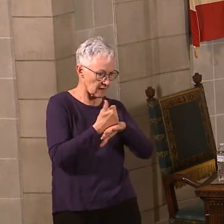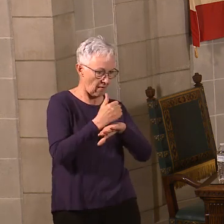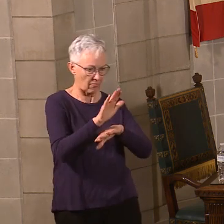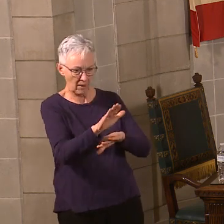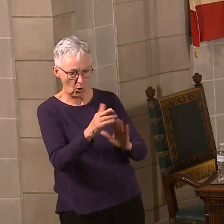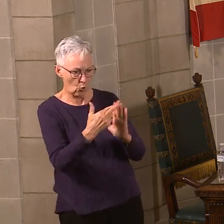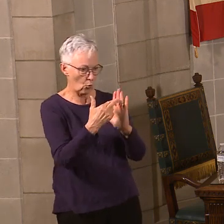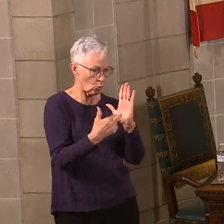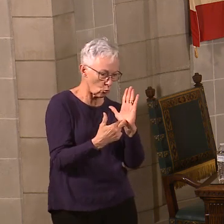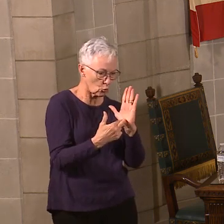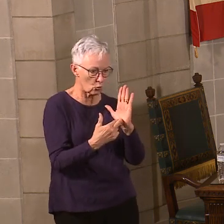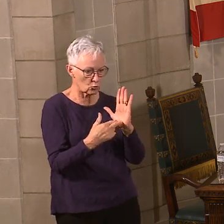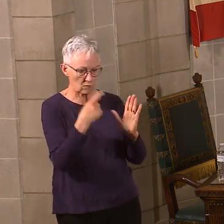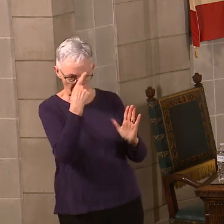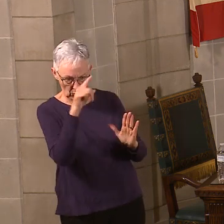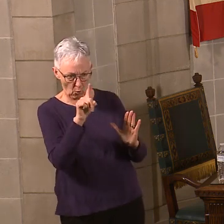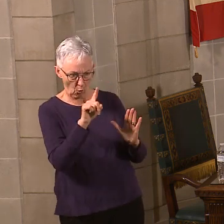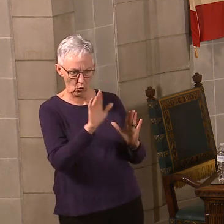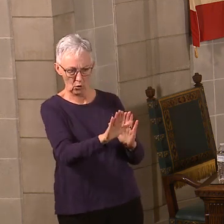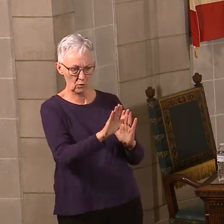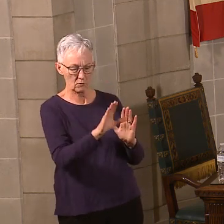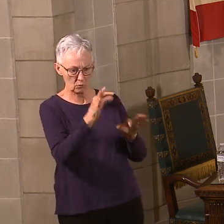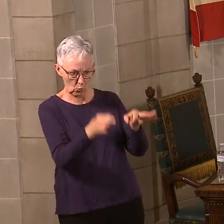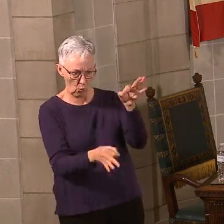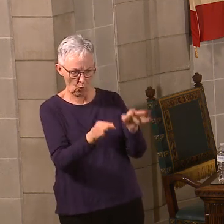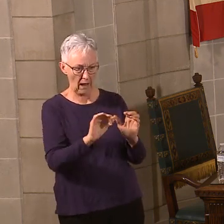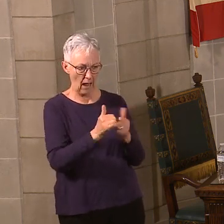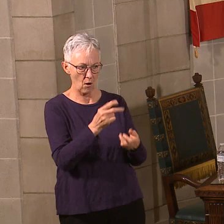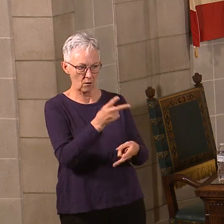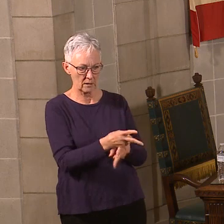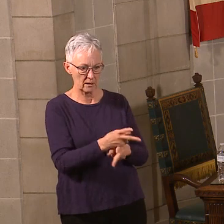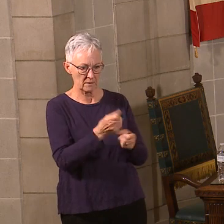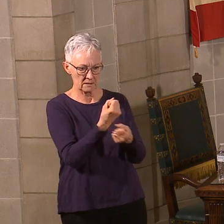the book. Chief Hevekin literally wrote the book.